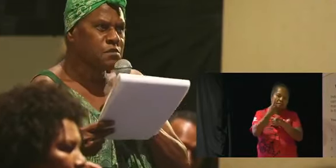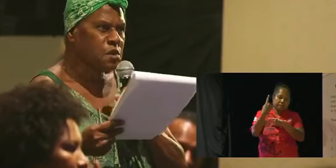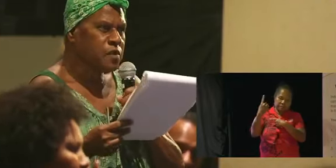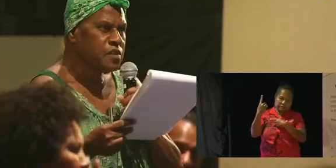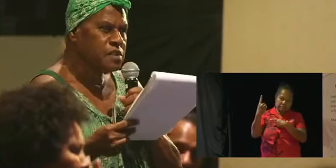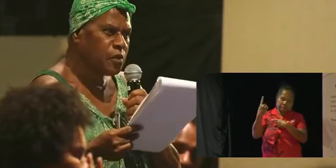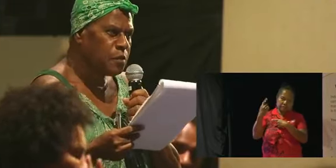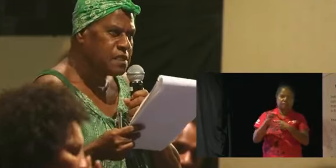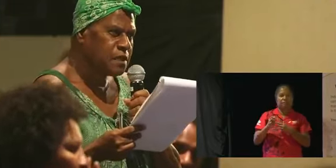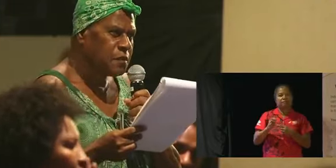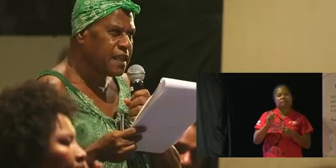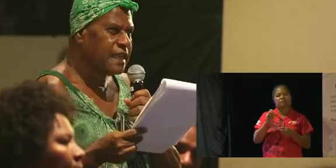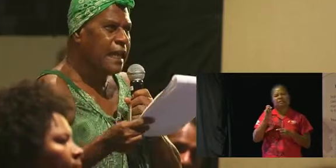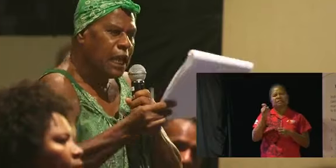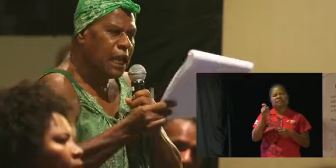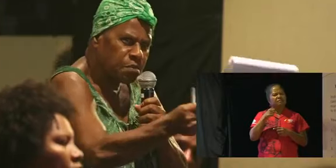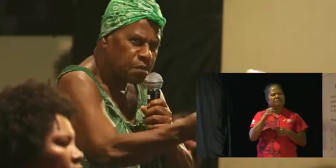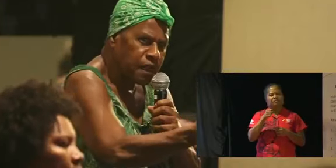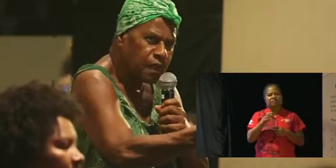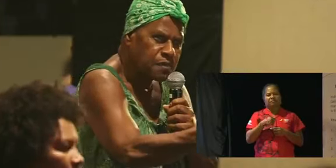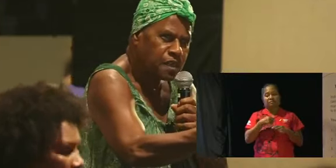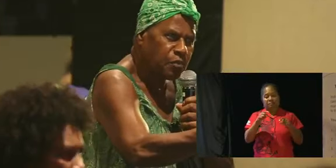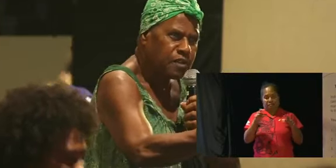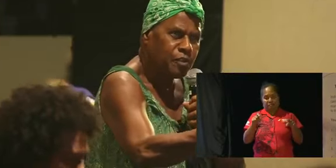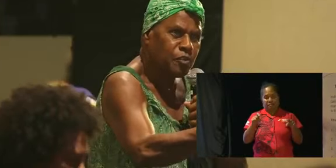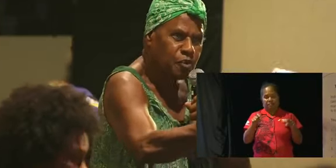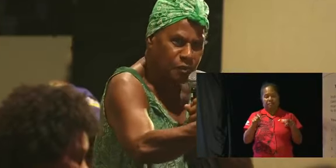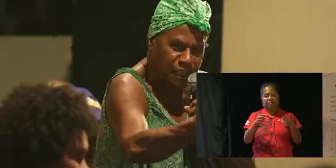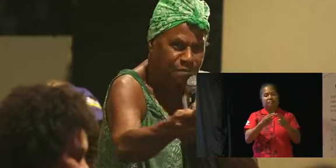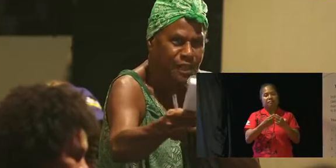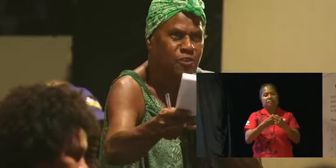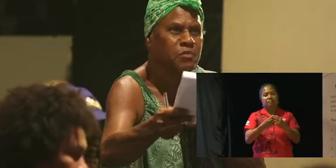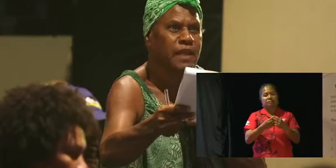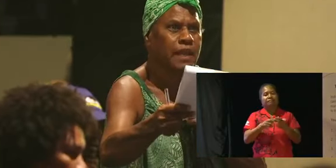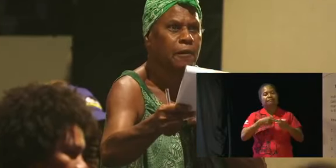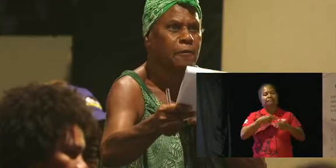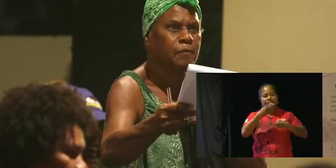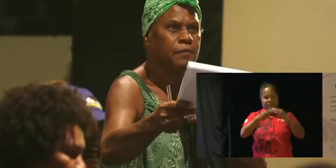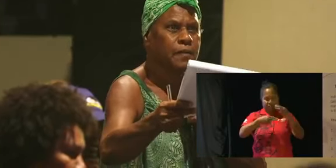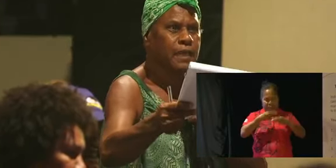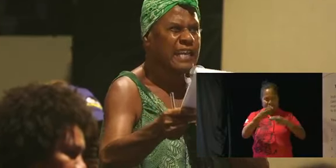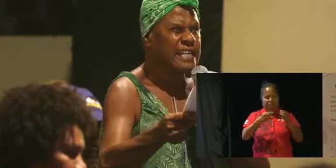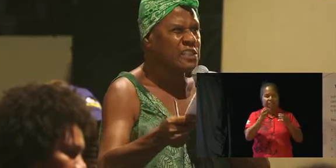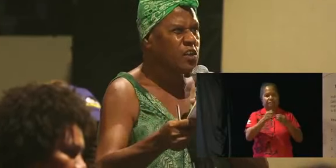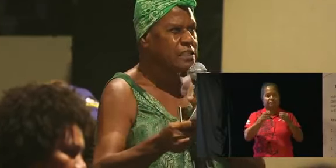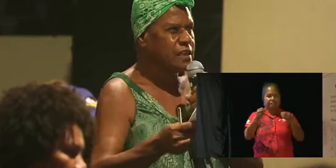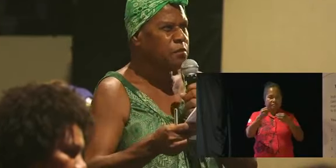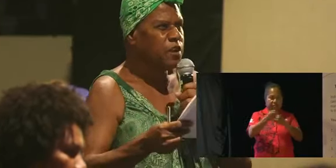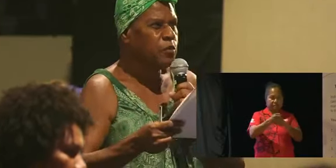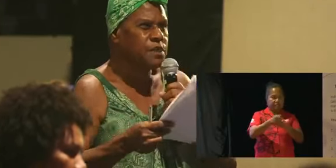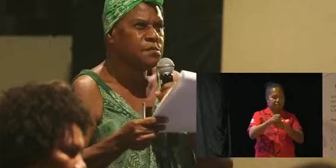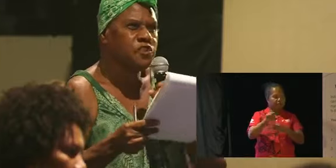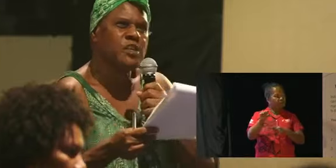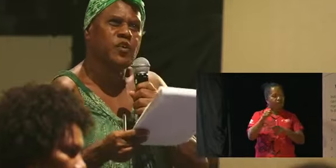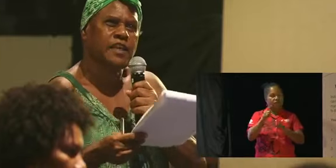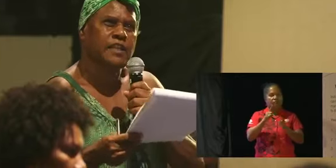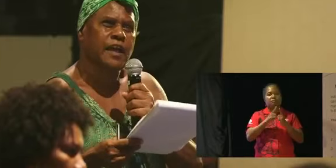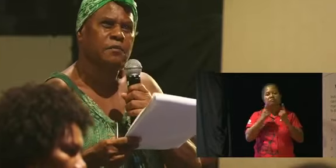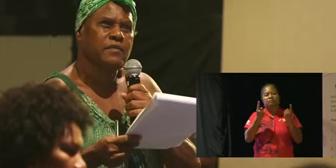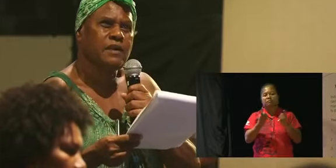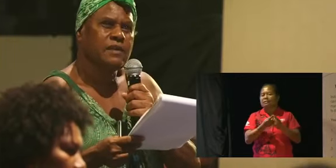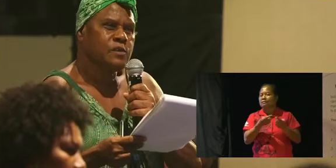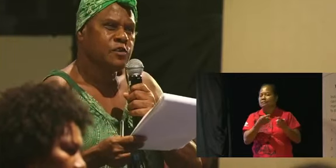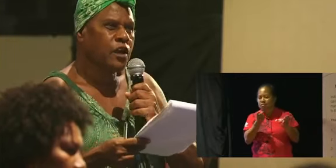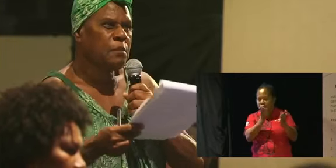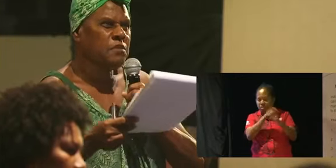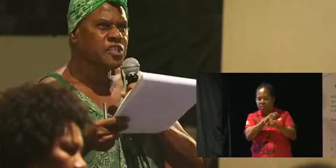So suppose mi play no sawal wamla something. Emba mi play kam sana wanti you na you explain lo mi play. Now it's not something where you change over the